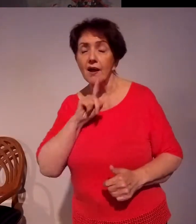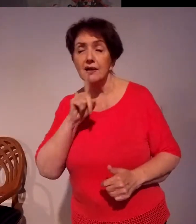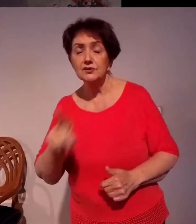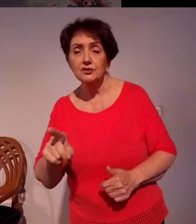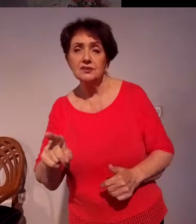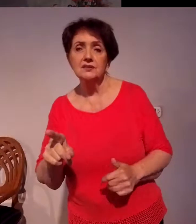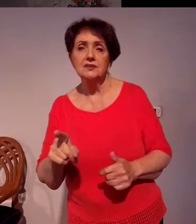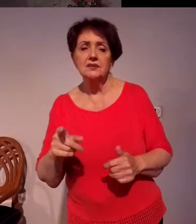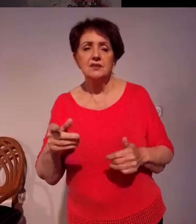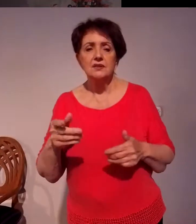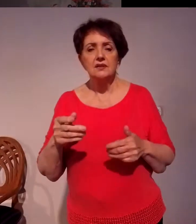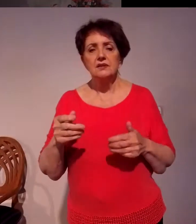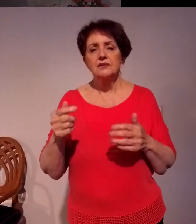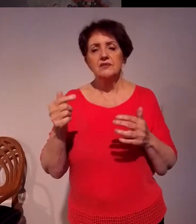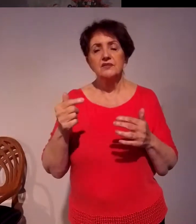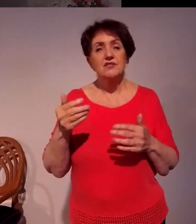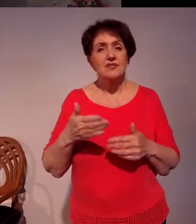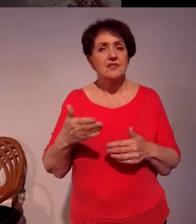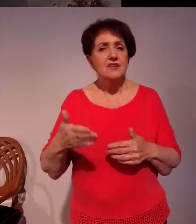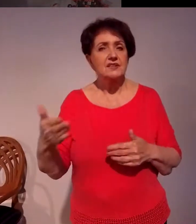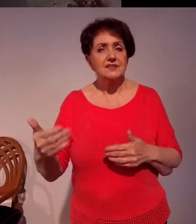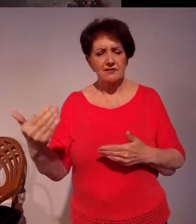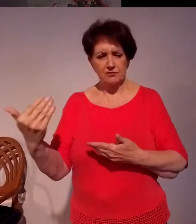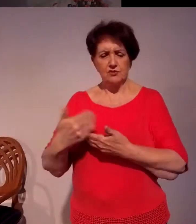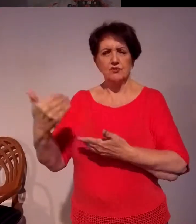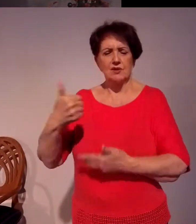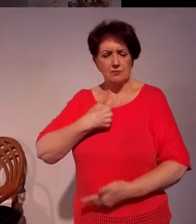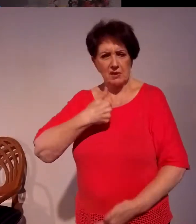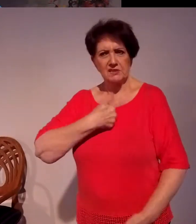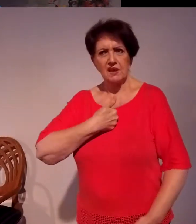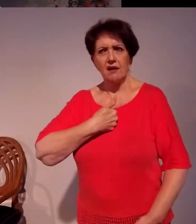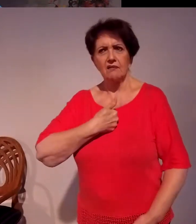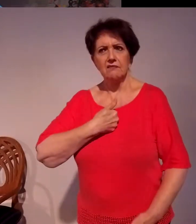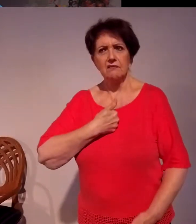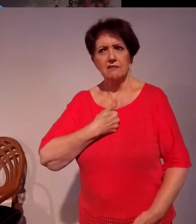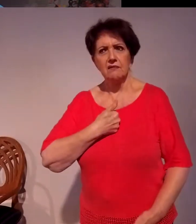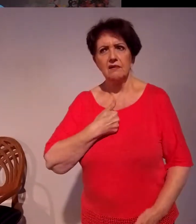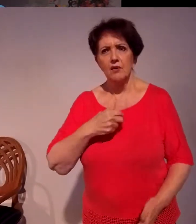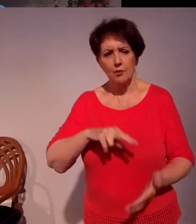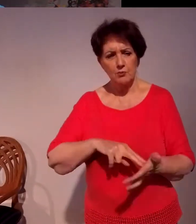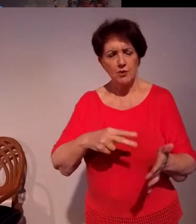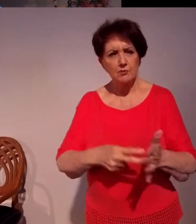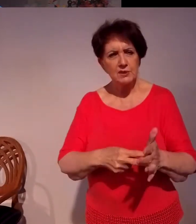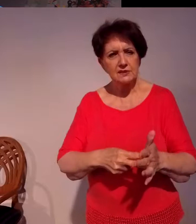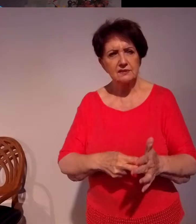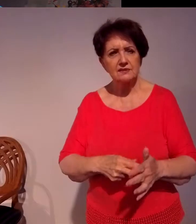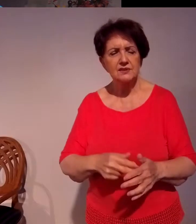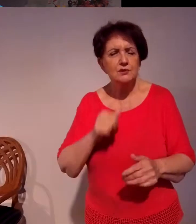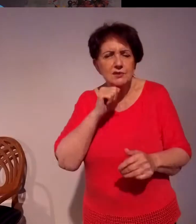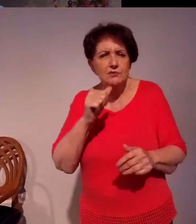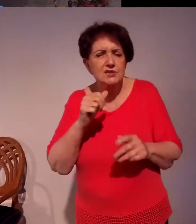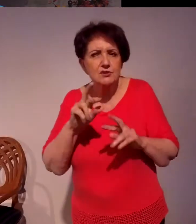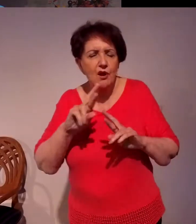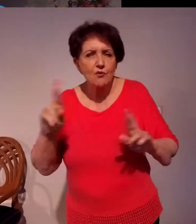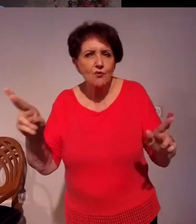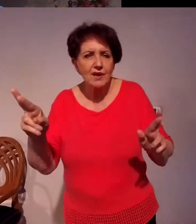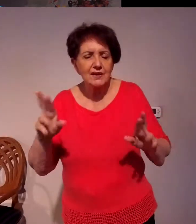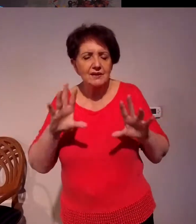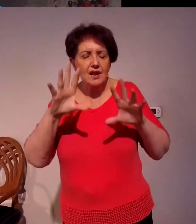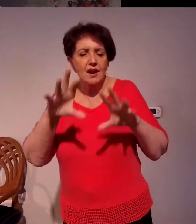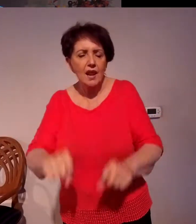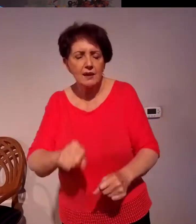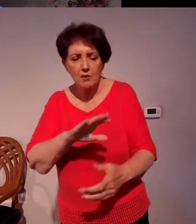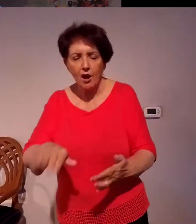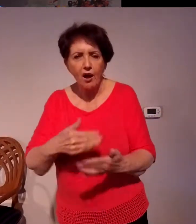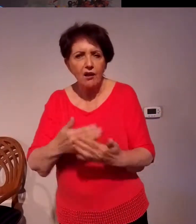that I have intentionally distracted myself because I wasn't ready to claim all of